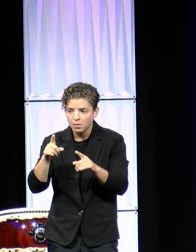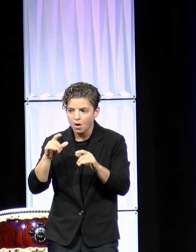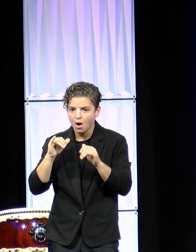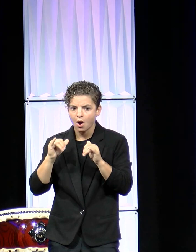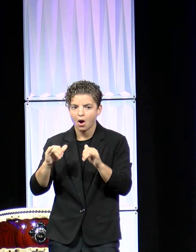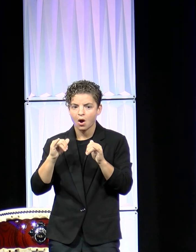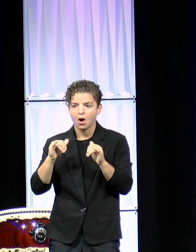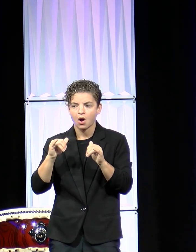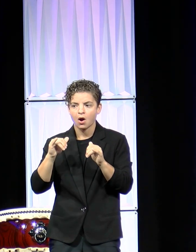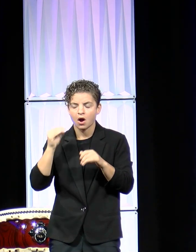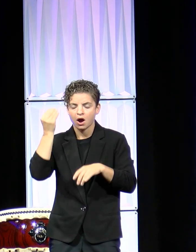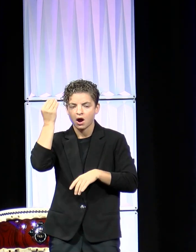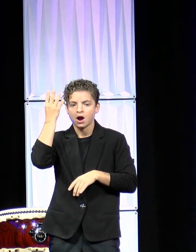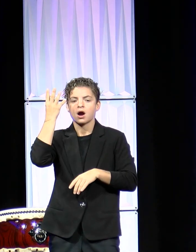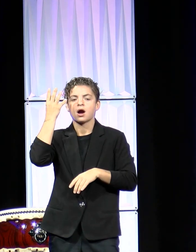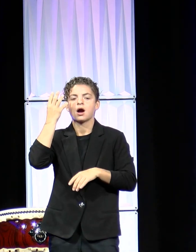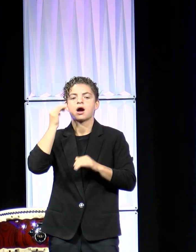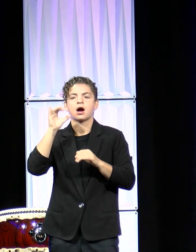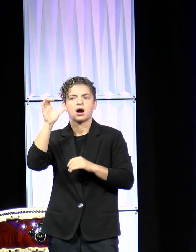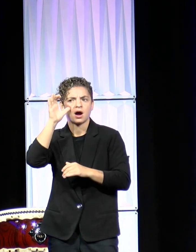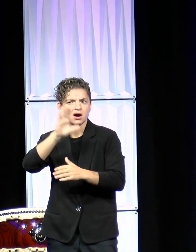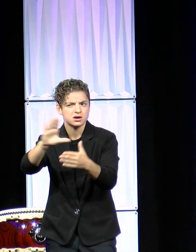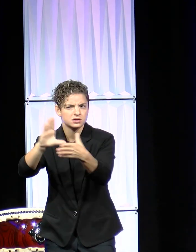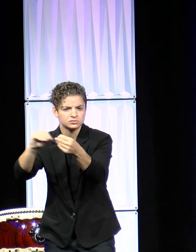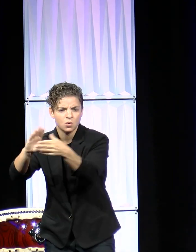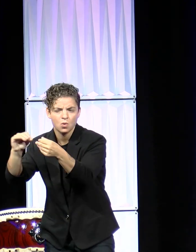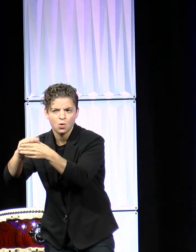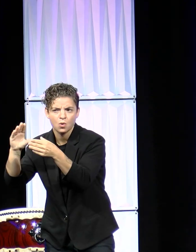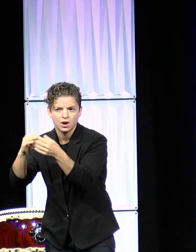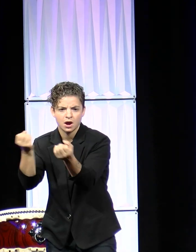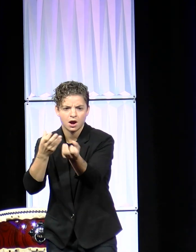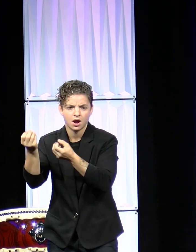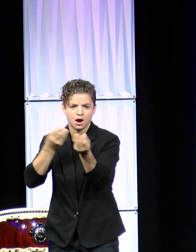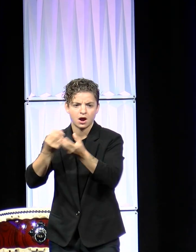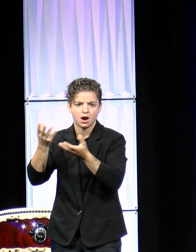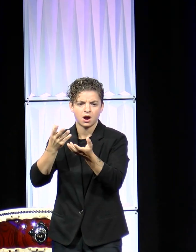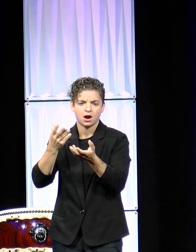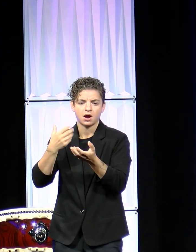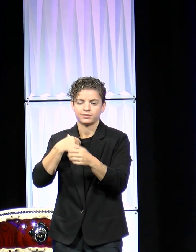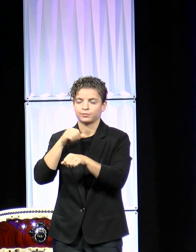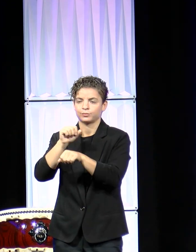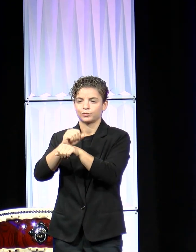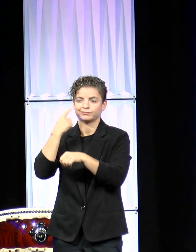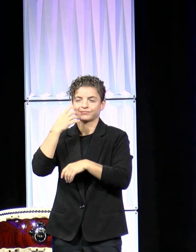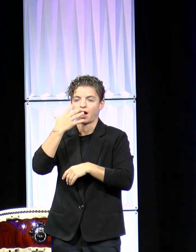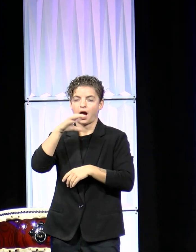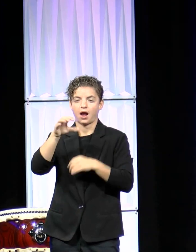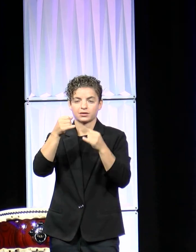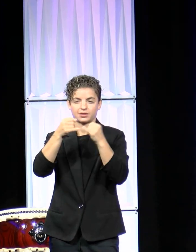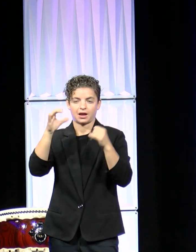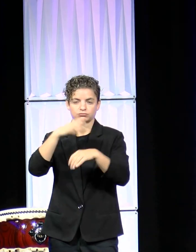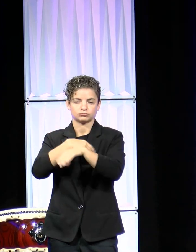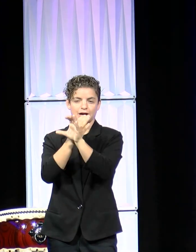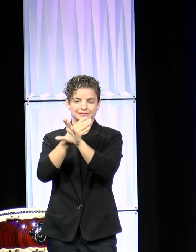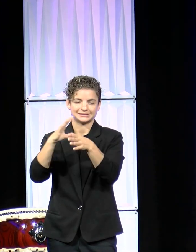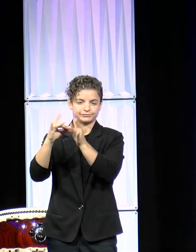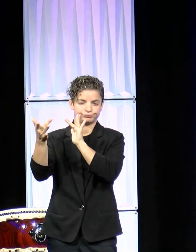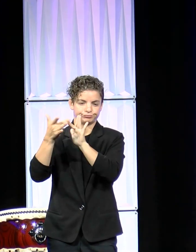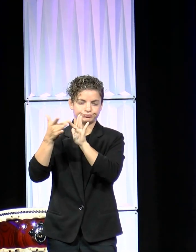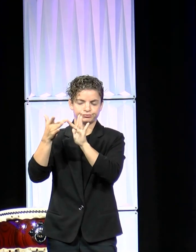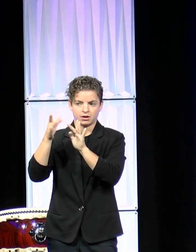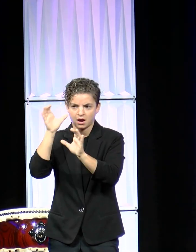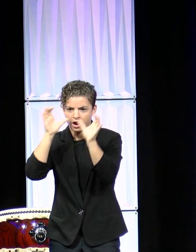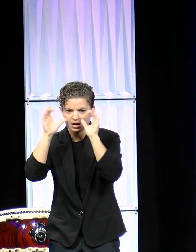of folks who were coming to the shelter, calling into the hotline, and hearing about injustice after